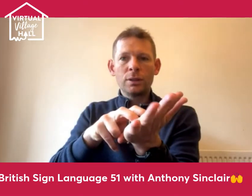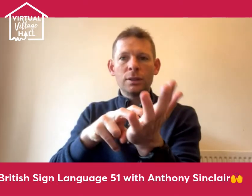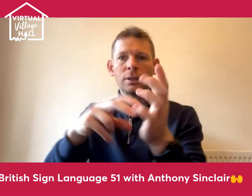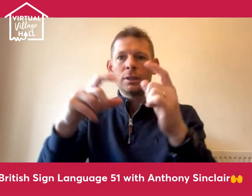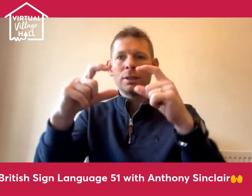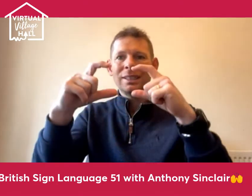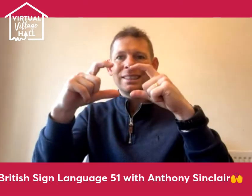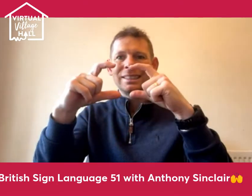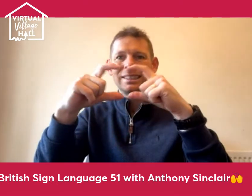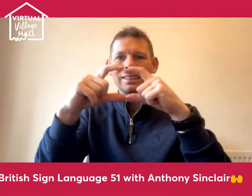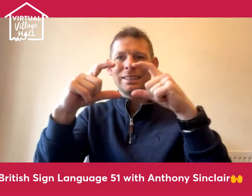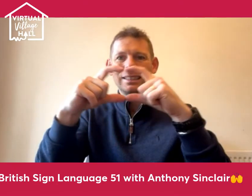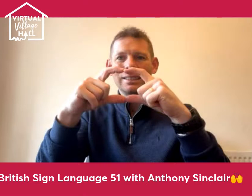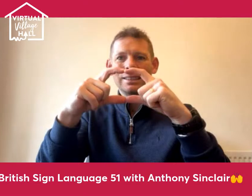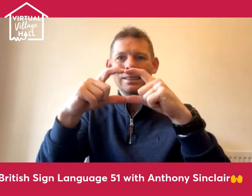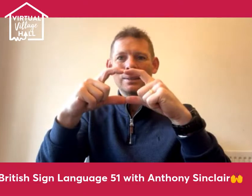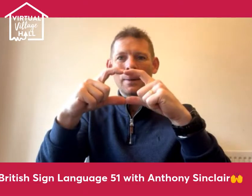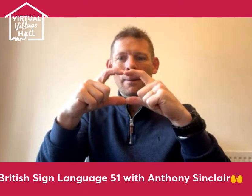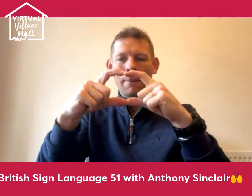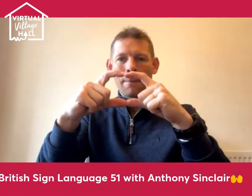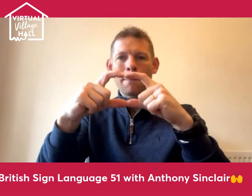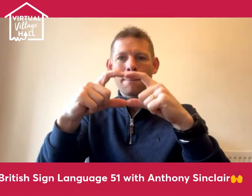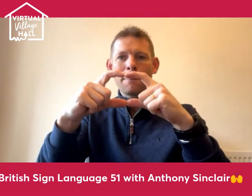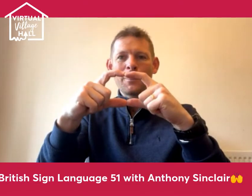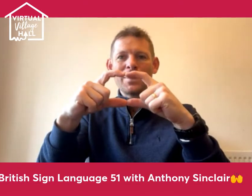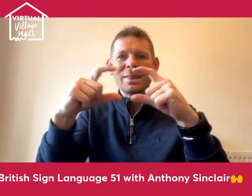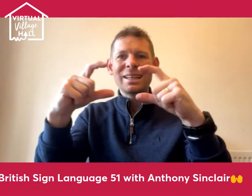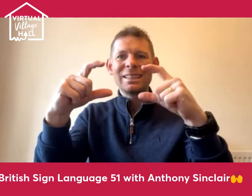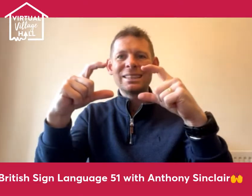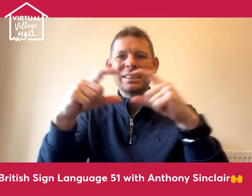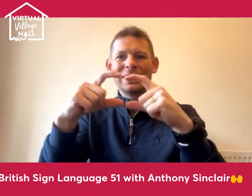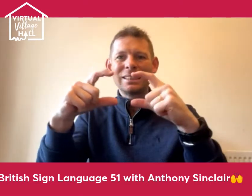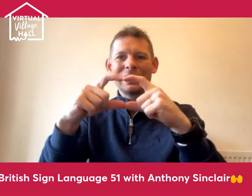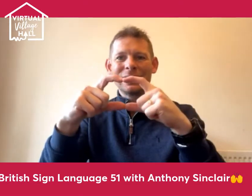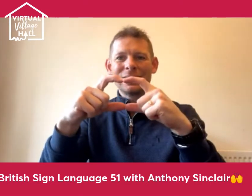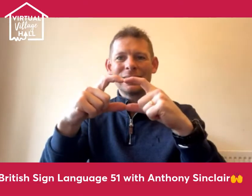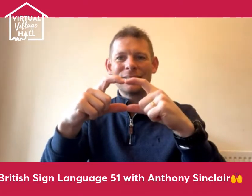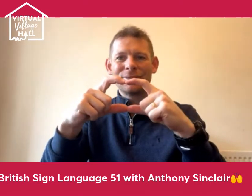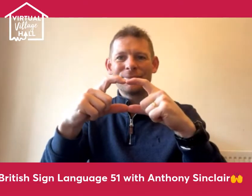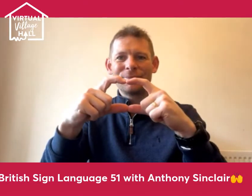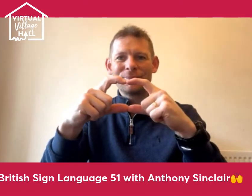holiday, and a ticket, if you want to book a ticket.